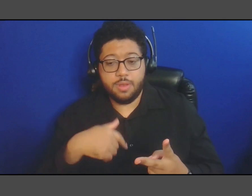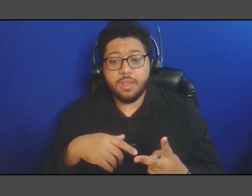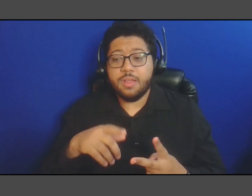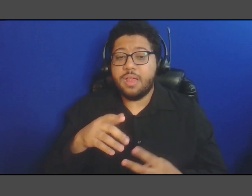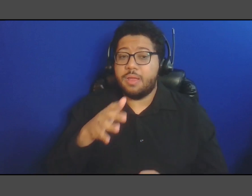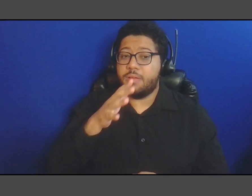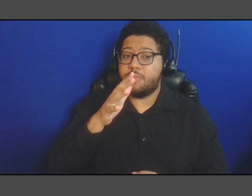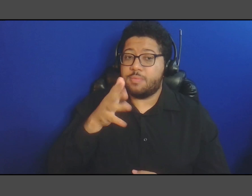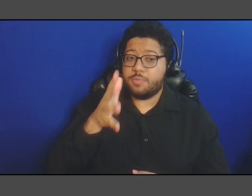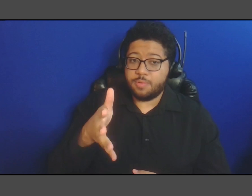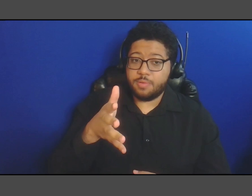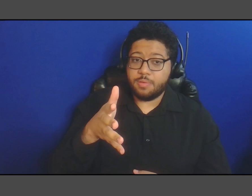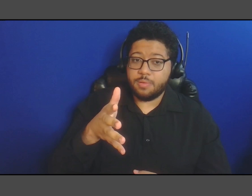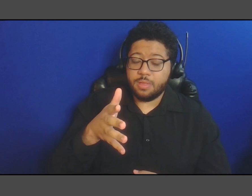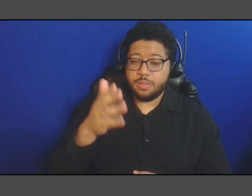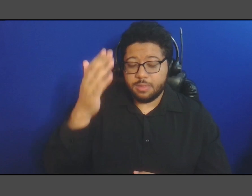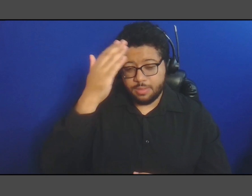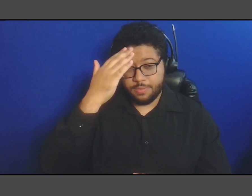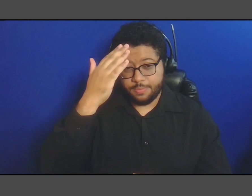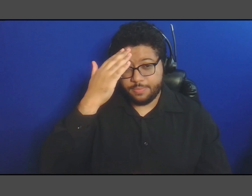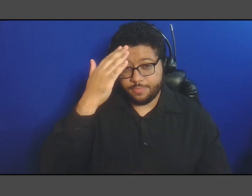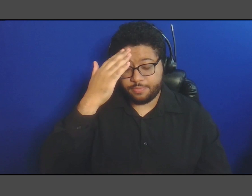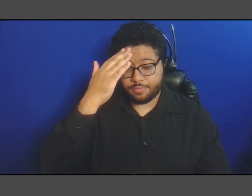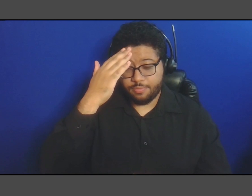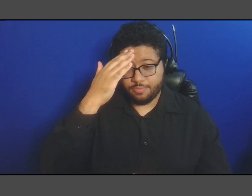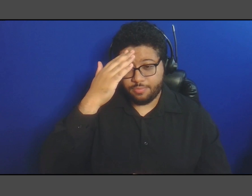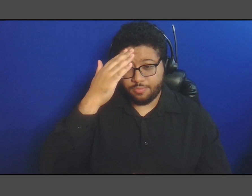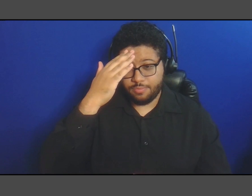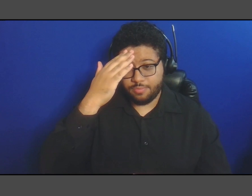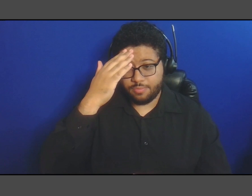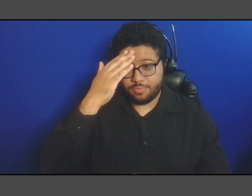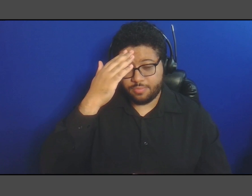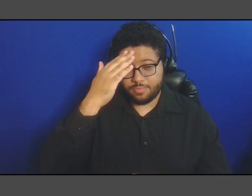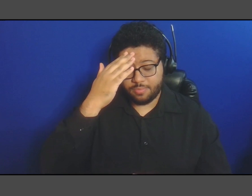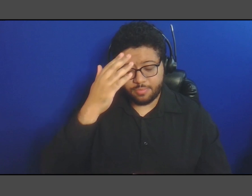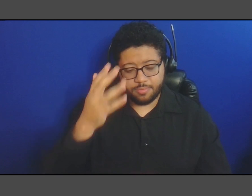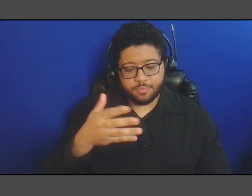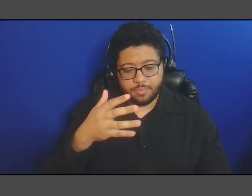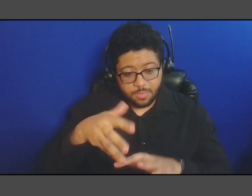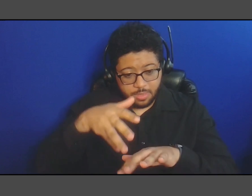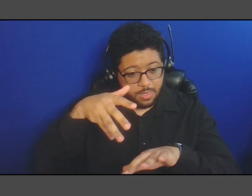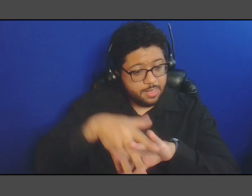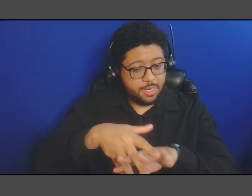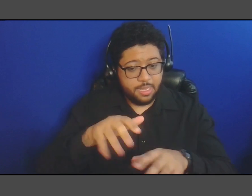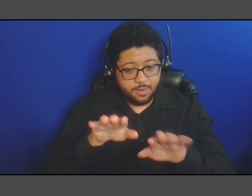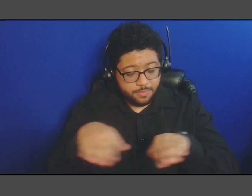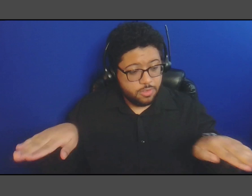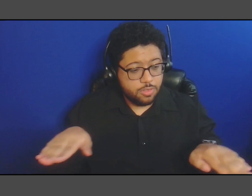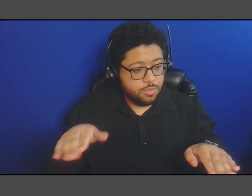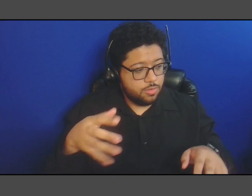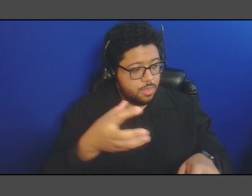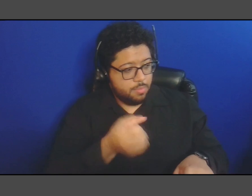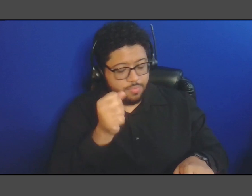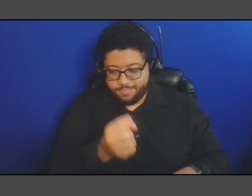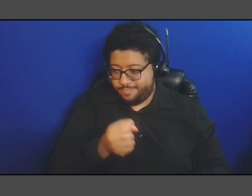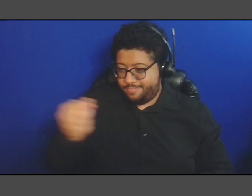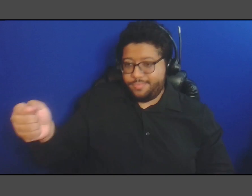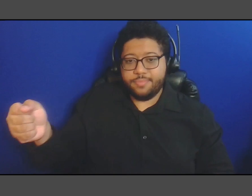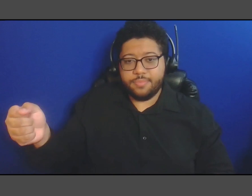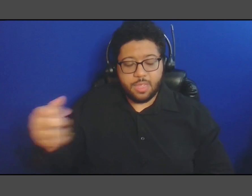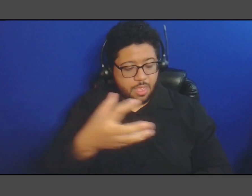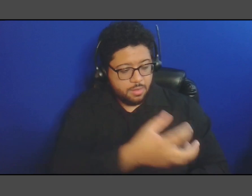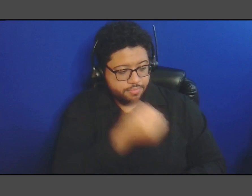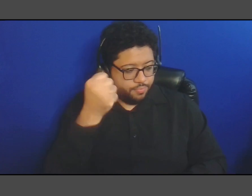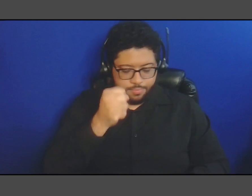when they would take kids, Indian kids, to these boarding schools, they weren't working to turn out